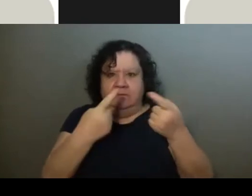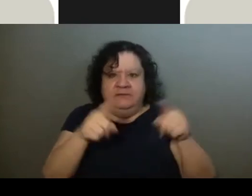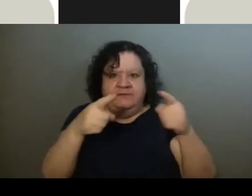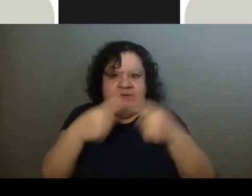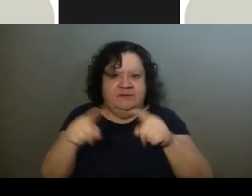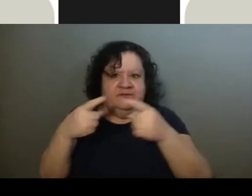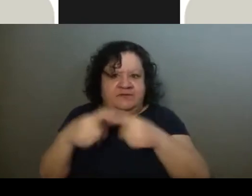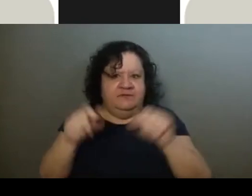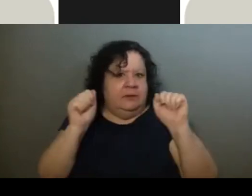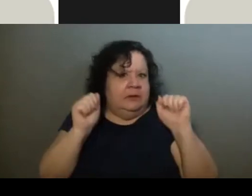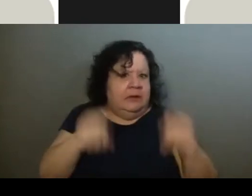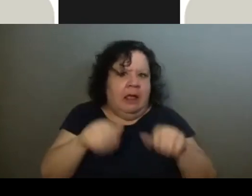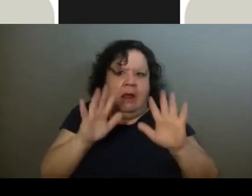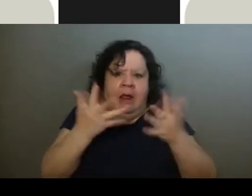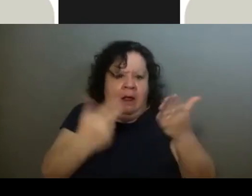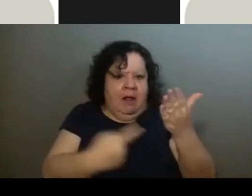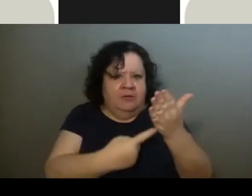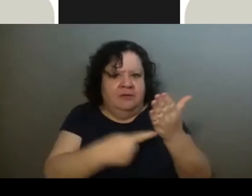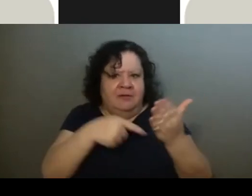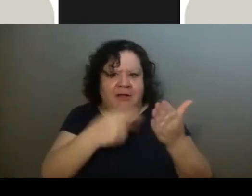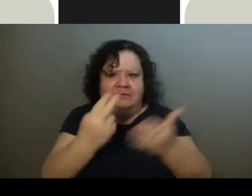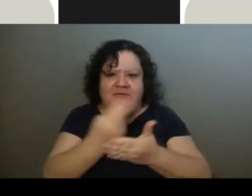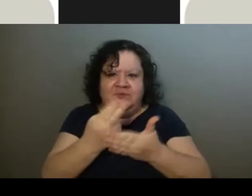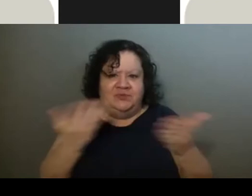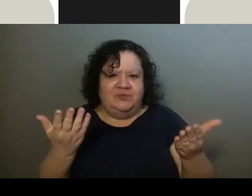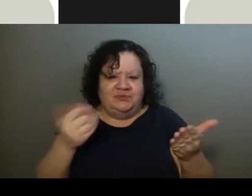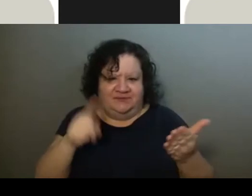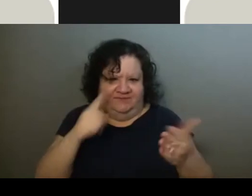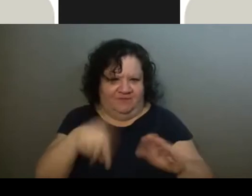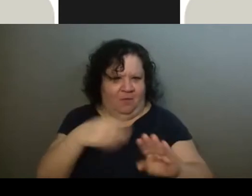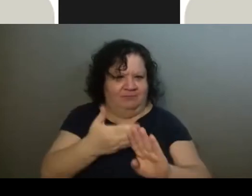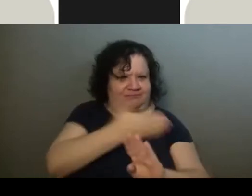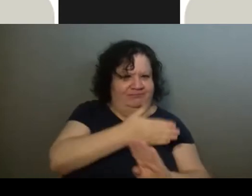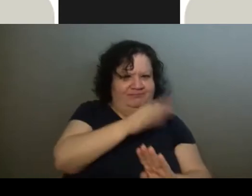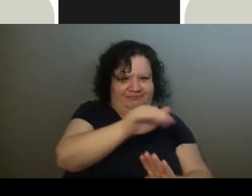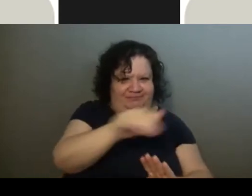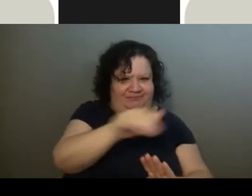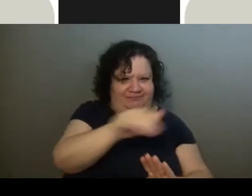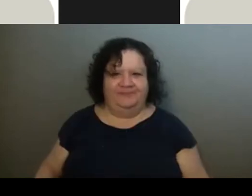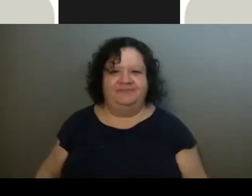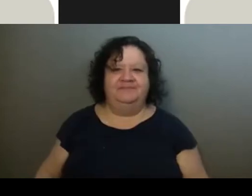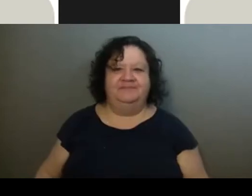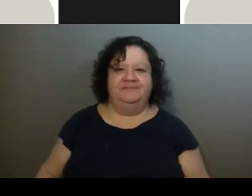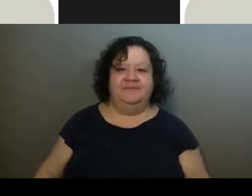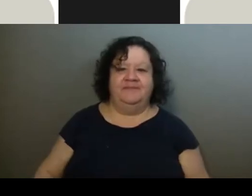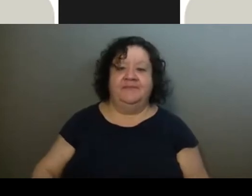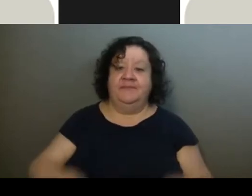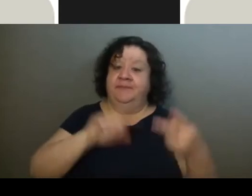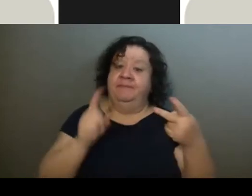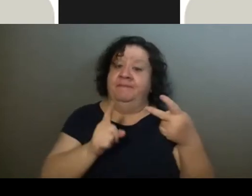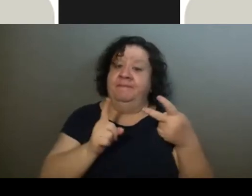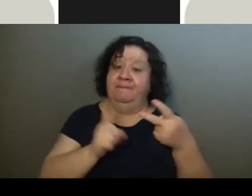of warning. The point about the differently abled in our societies as